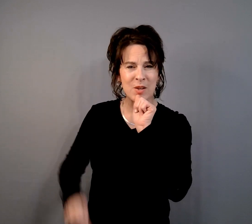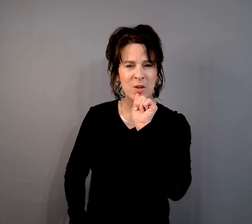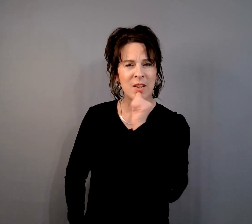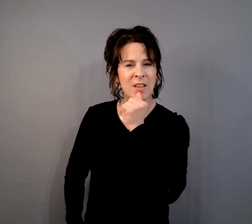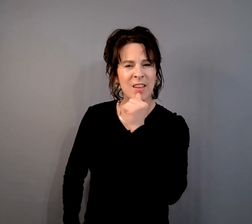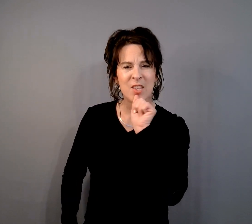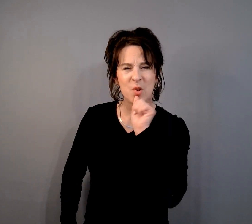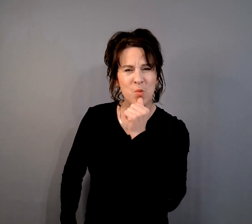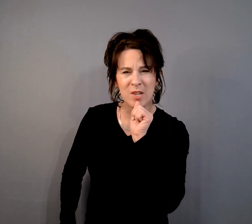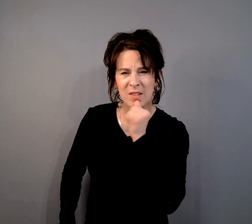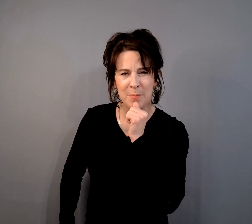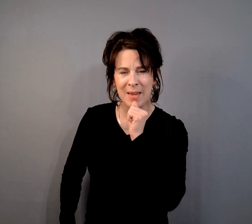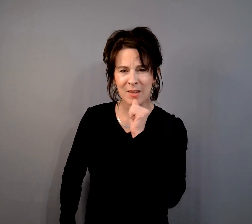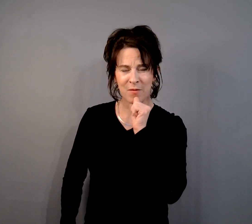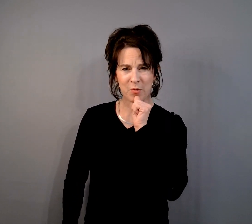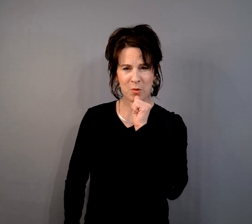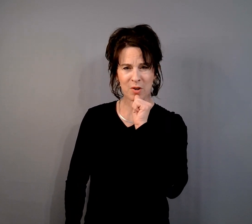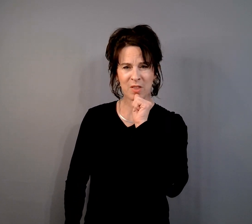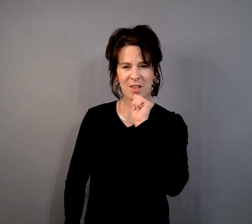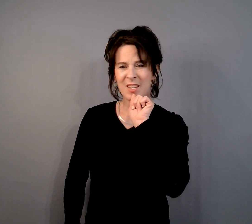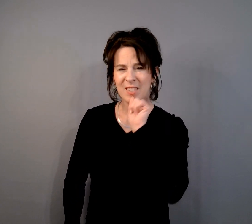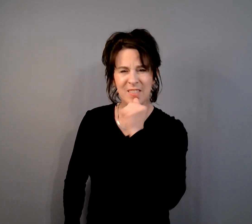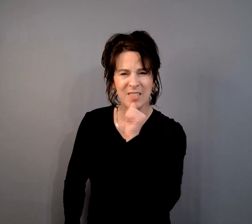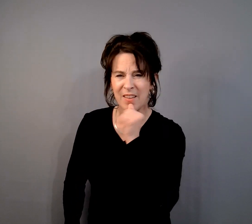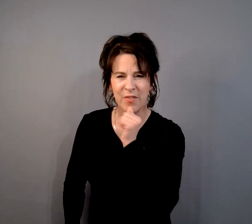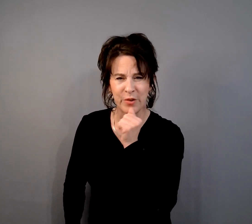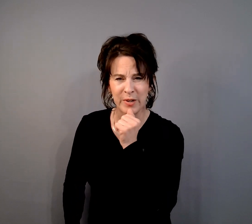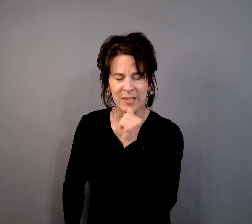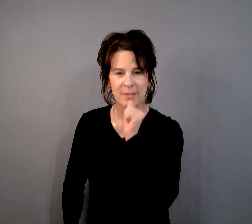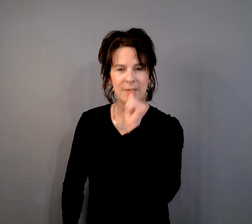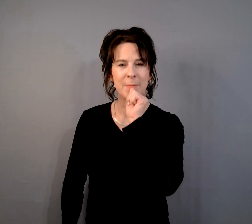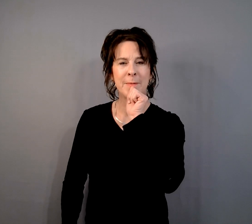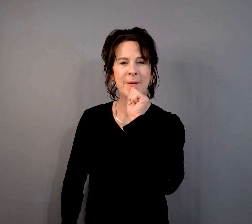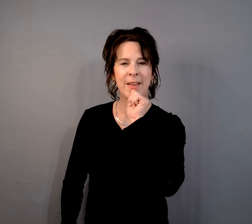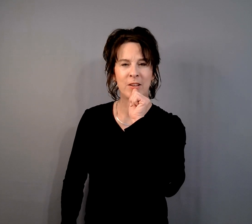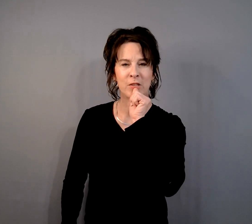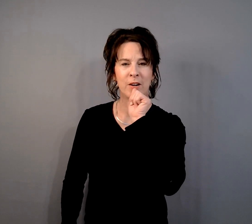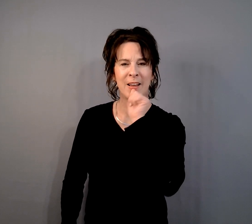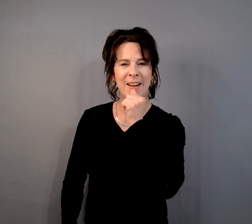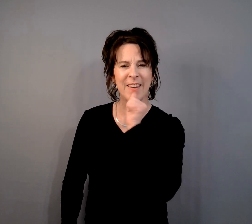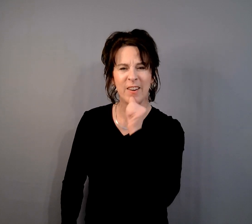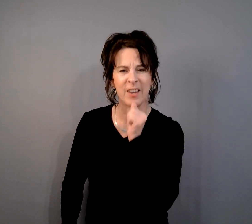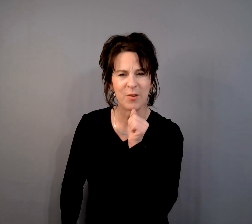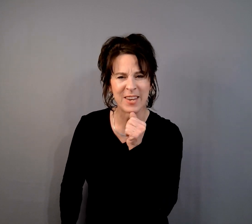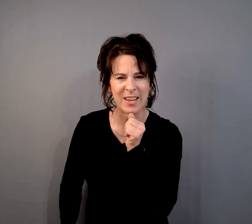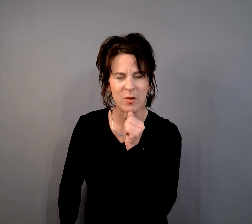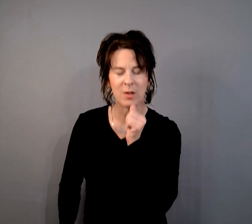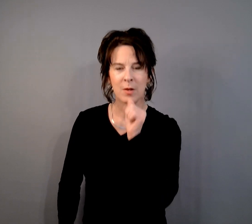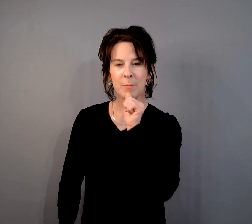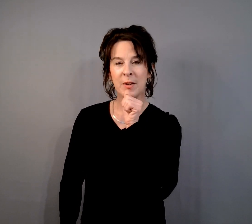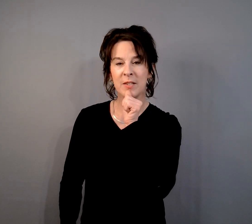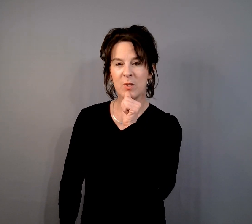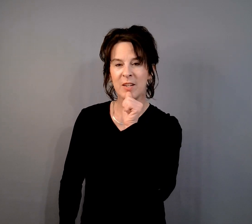your eyebrows are down, and you wiggle it back and forth. Suffering. Some people kind of start higher and go down, but it's okay to